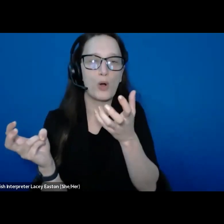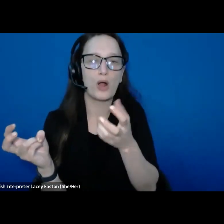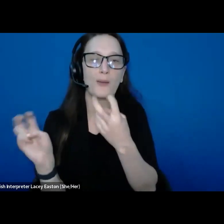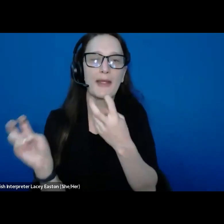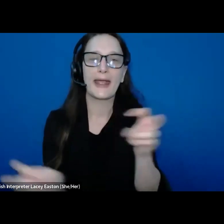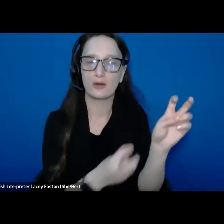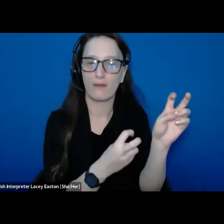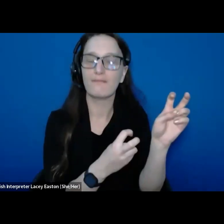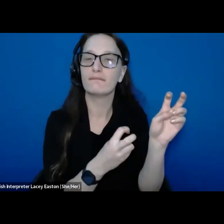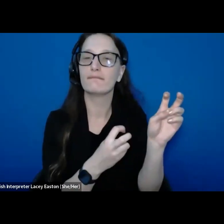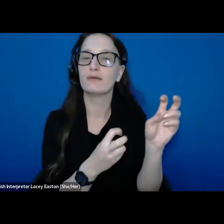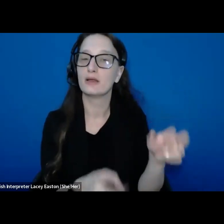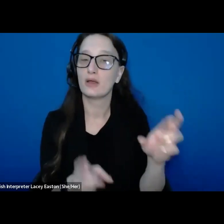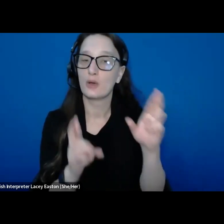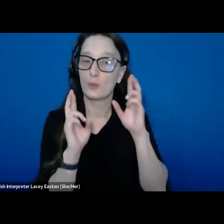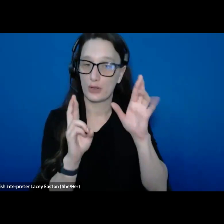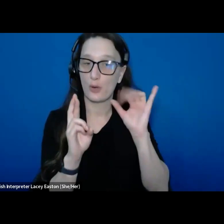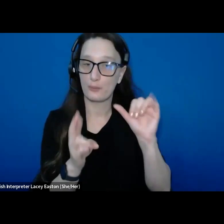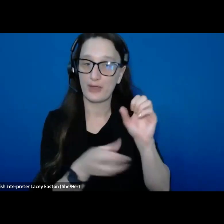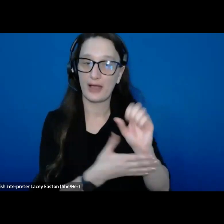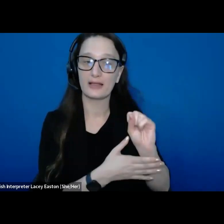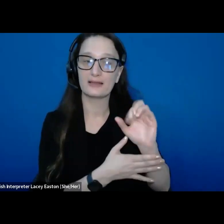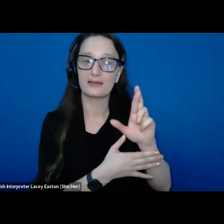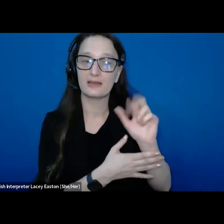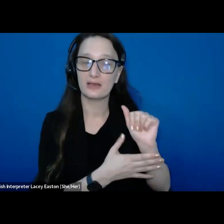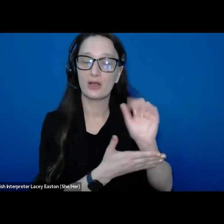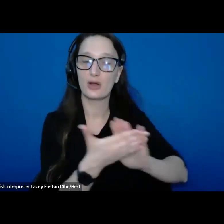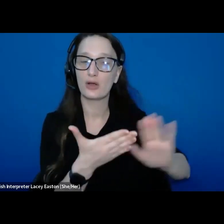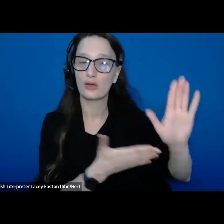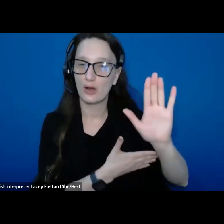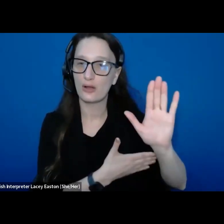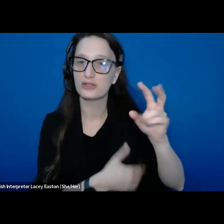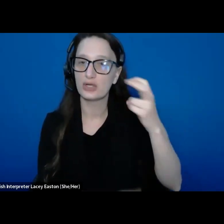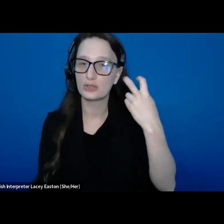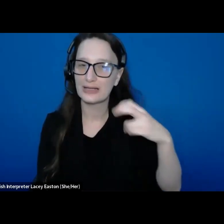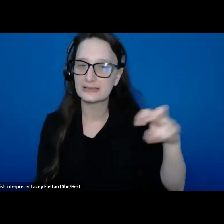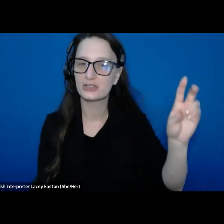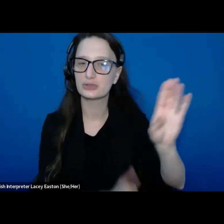the Sierra College transition. What do we call it? Transition to independent living, right? Is it, or what the